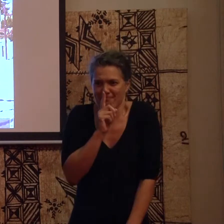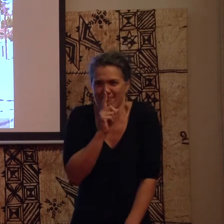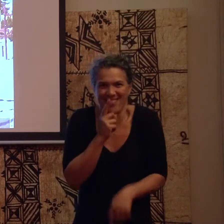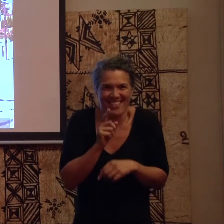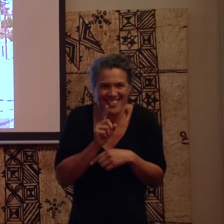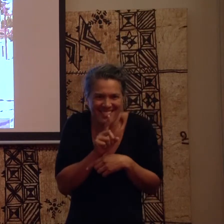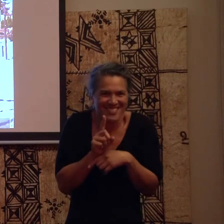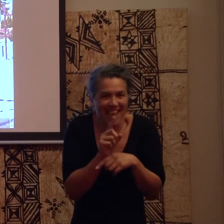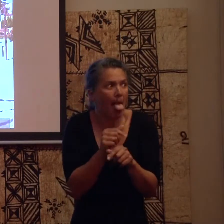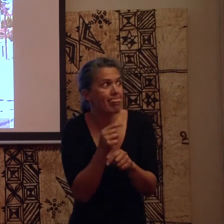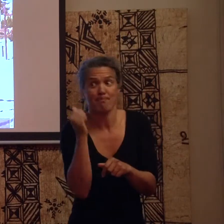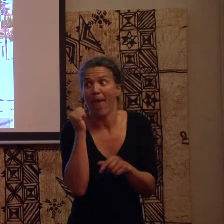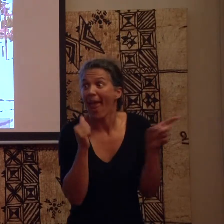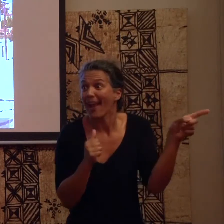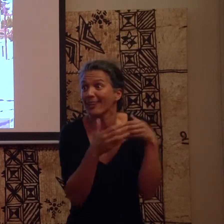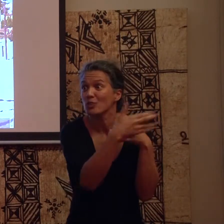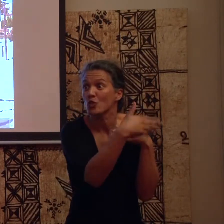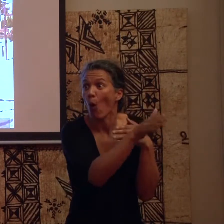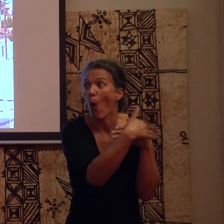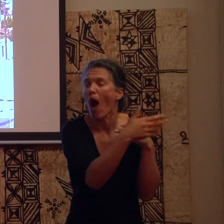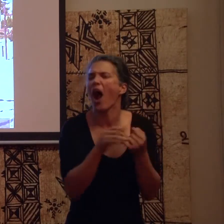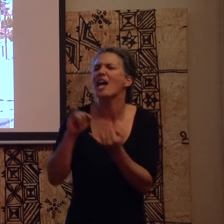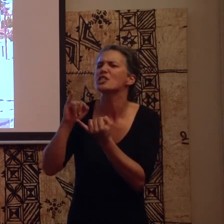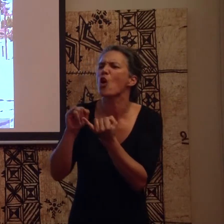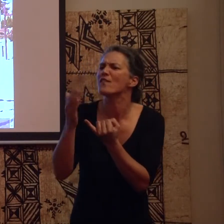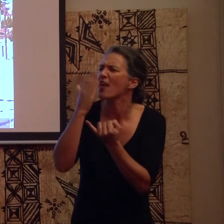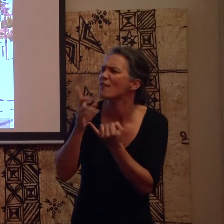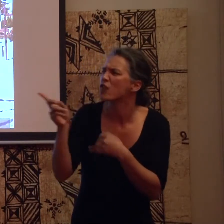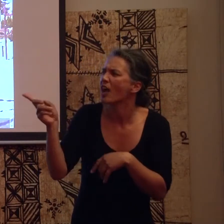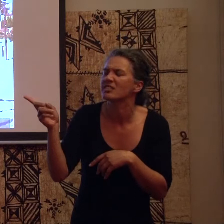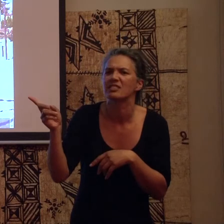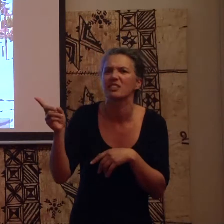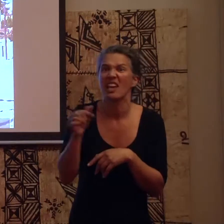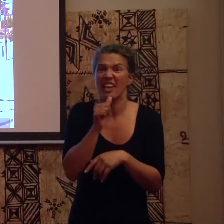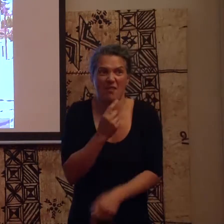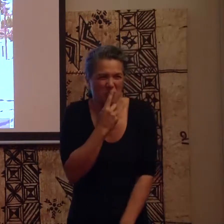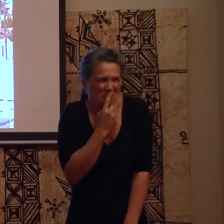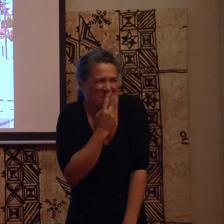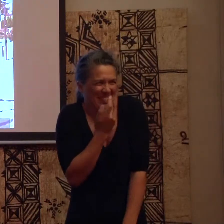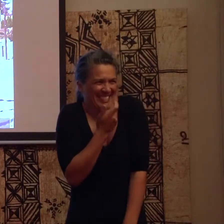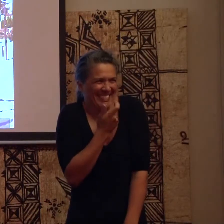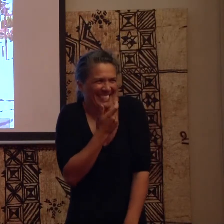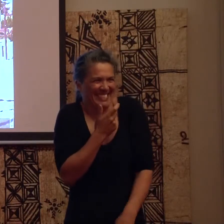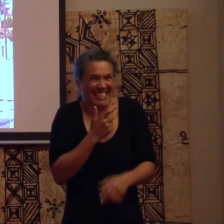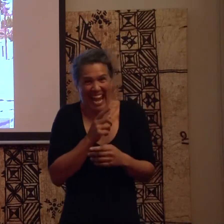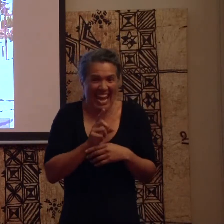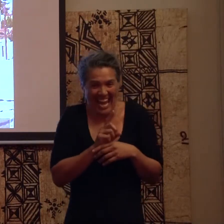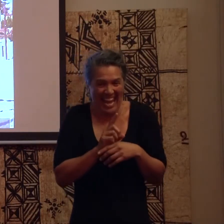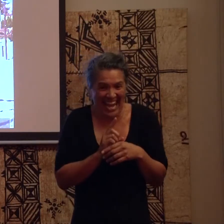passed Sophie here on the little desk where she's collecting money, we'd really appreciate it if you could go out